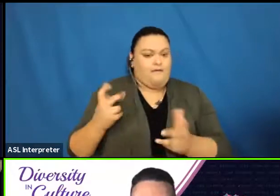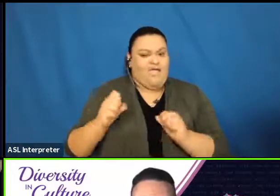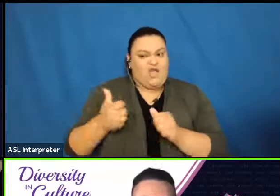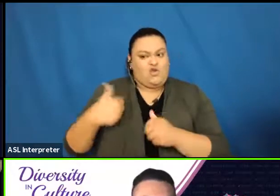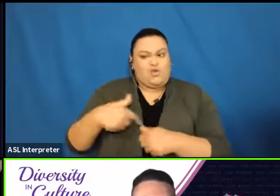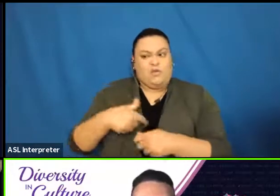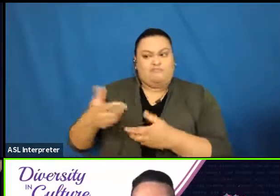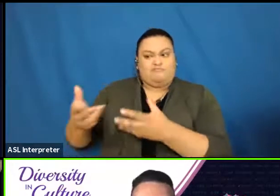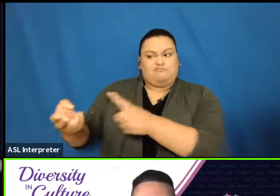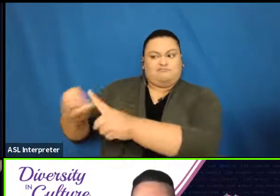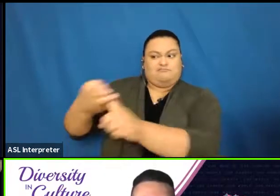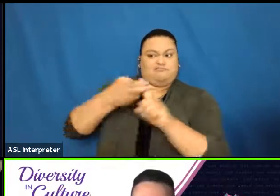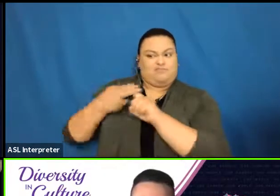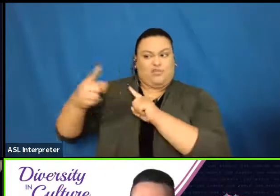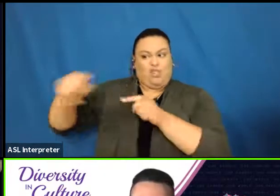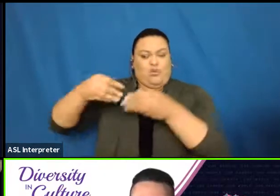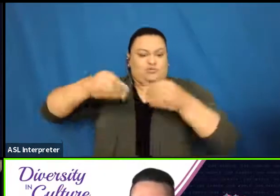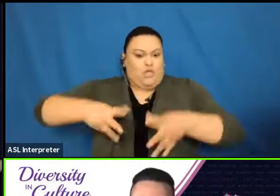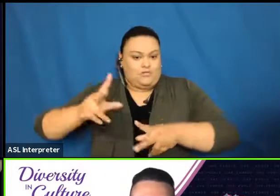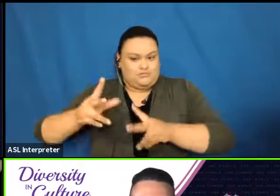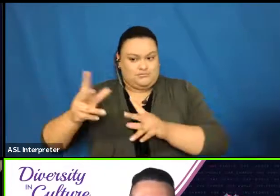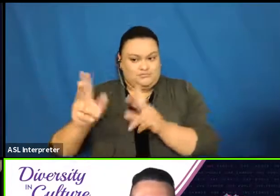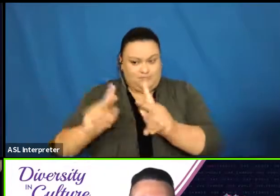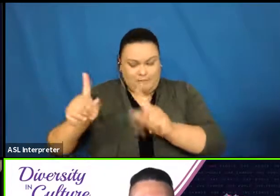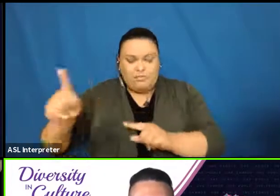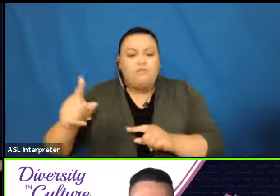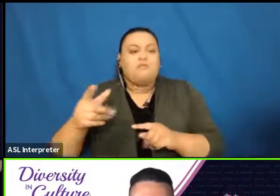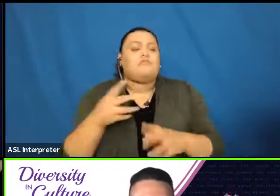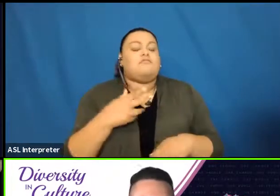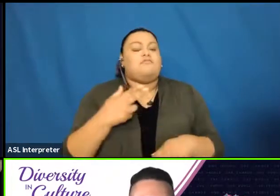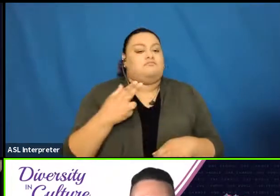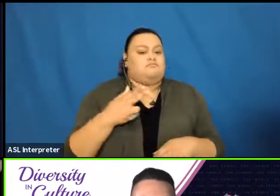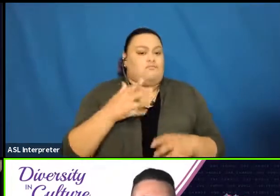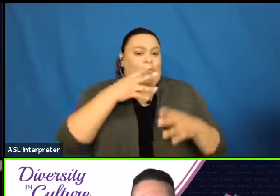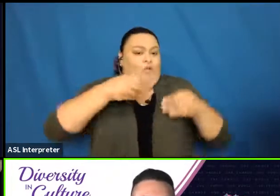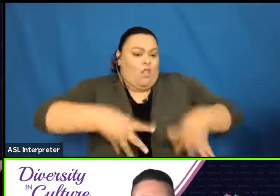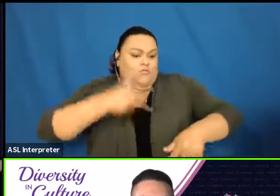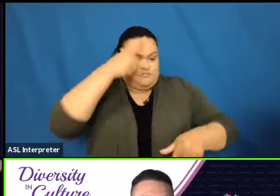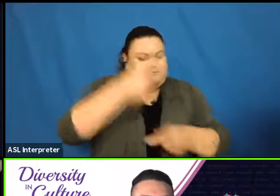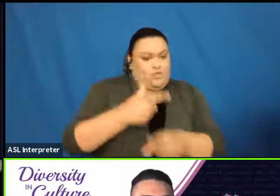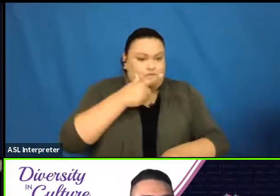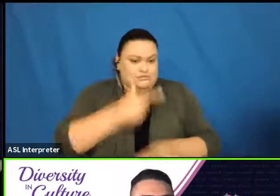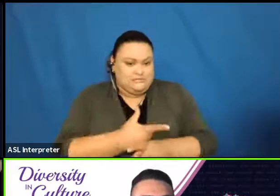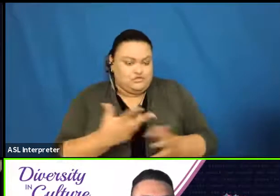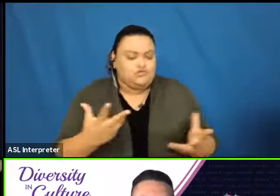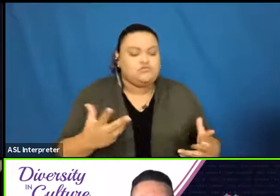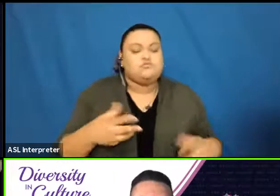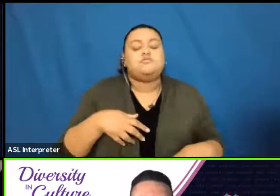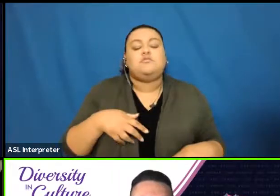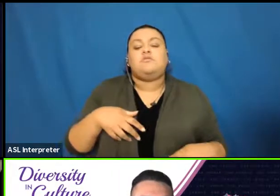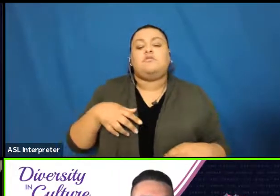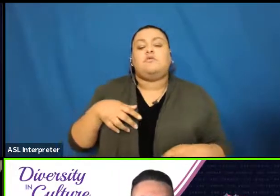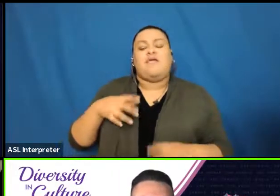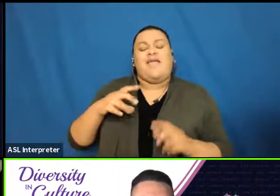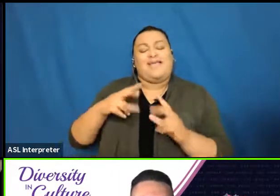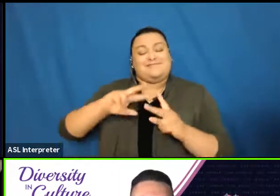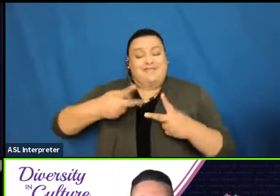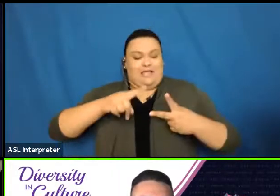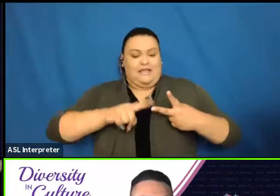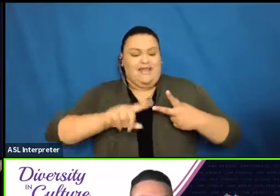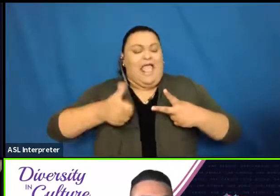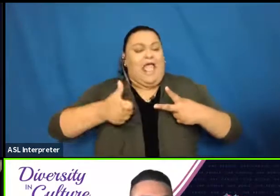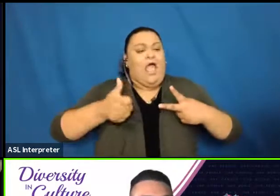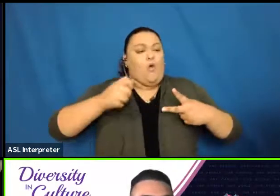guess we can call them, and the hermanos perdidos, right? And secondly, how can we